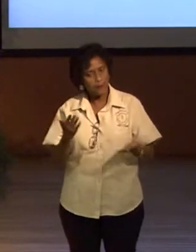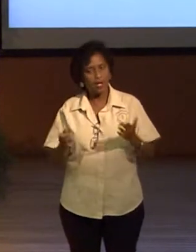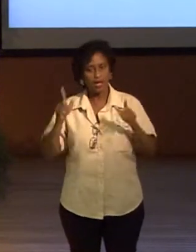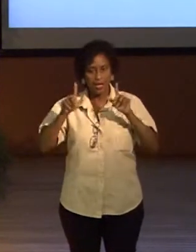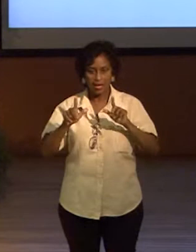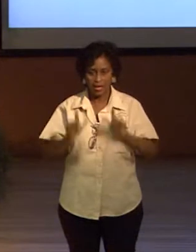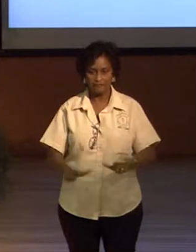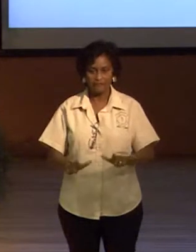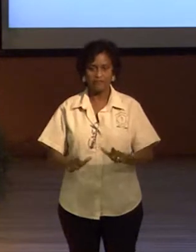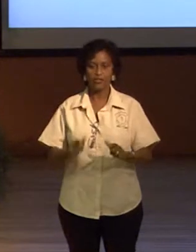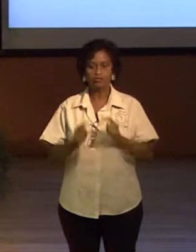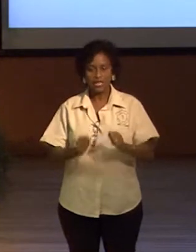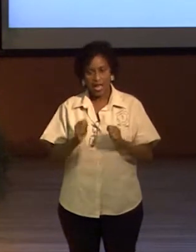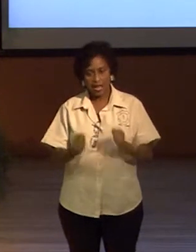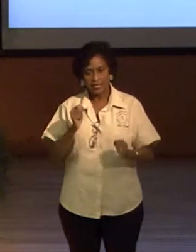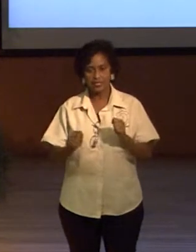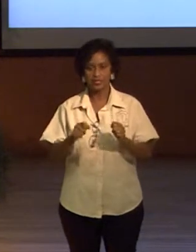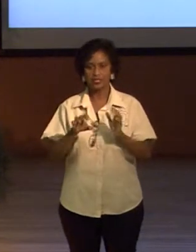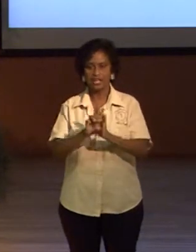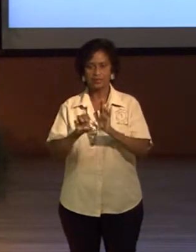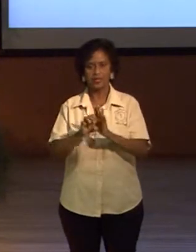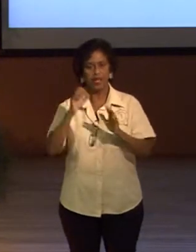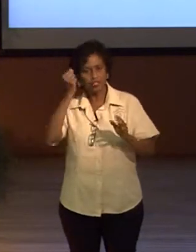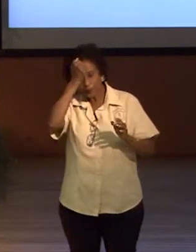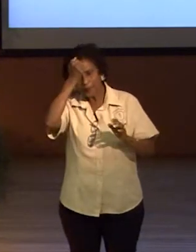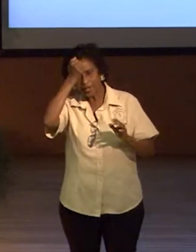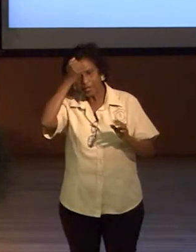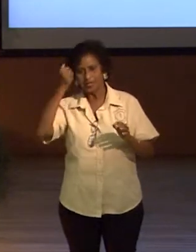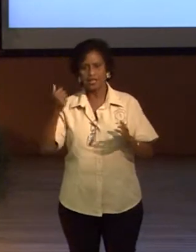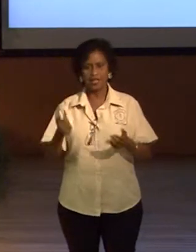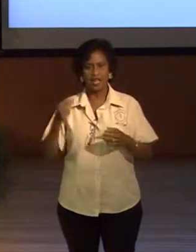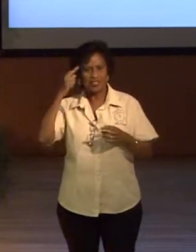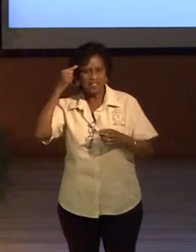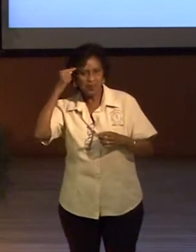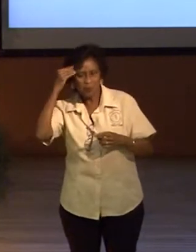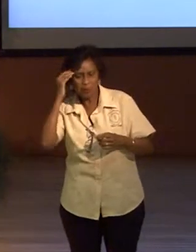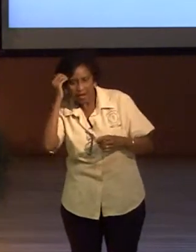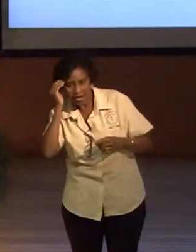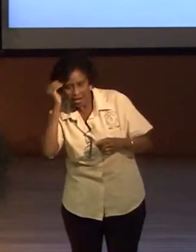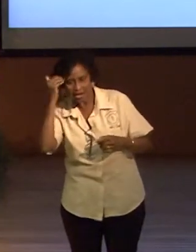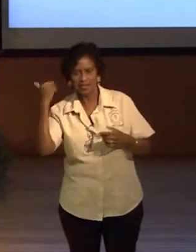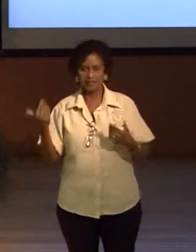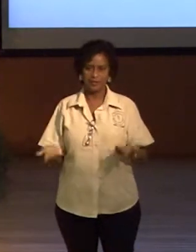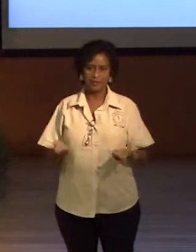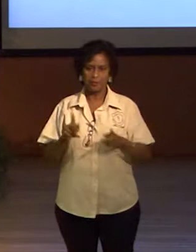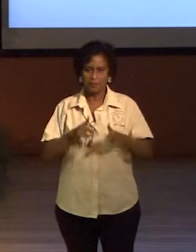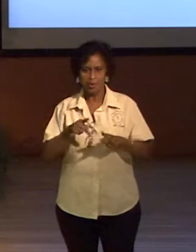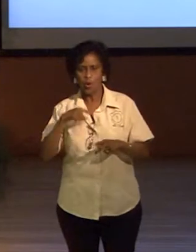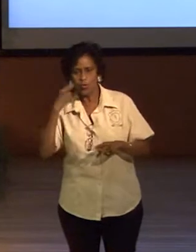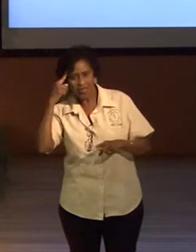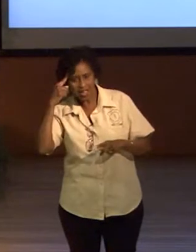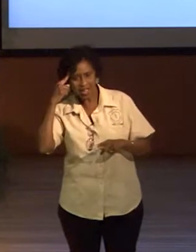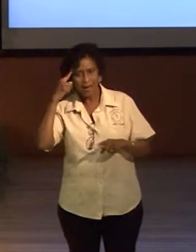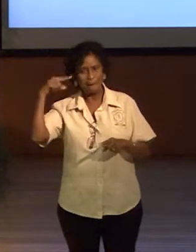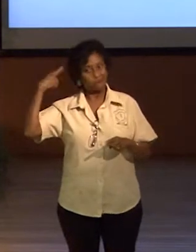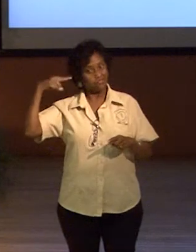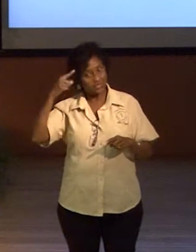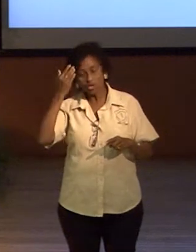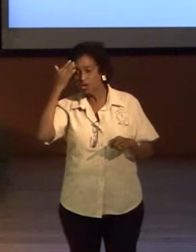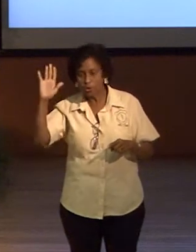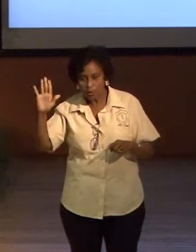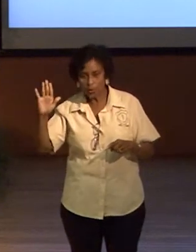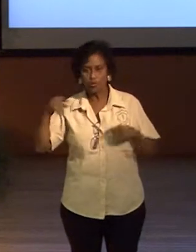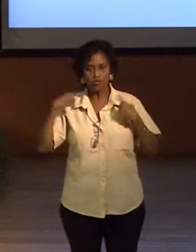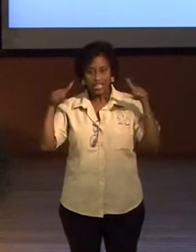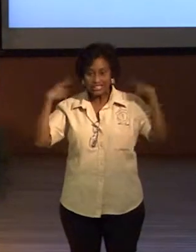at the list, persons who are idiots, imbeciles, feeble-minded persons, persons suffering from dementia and insane